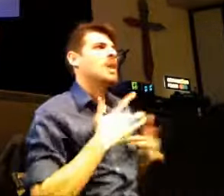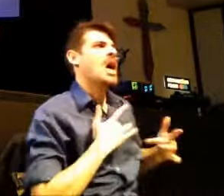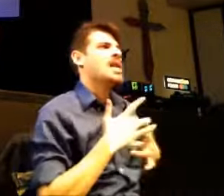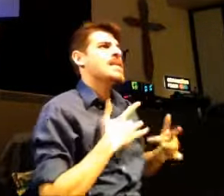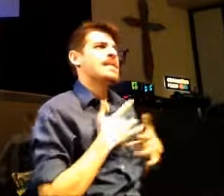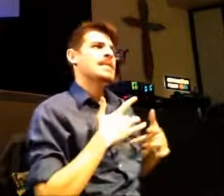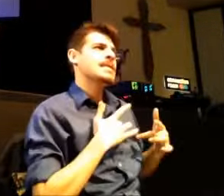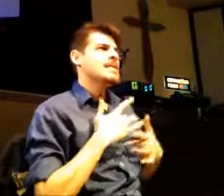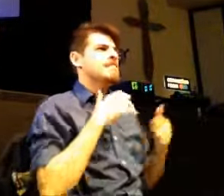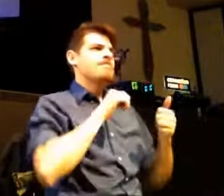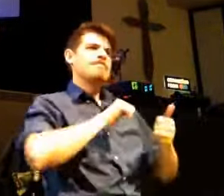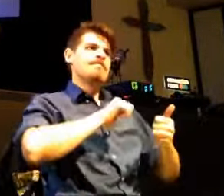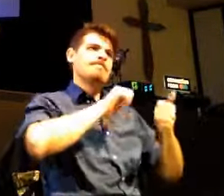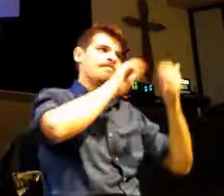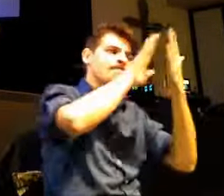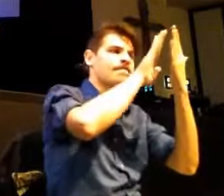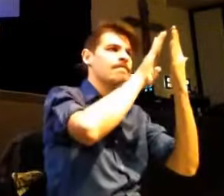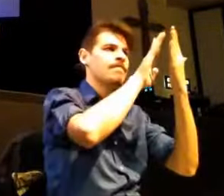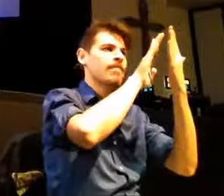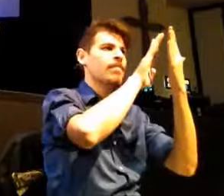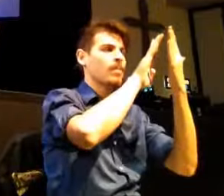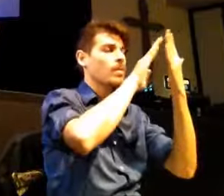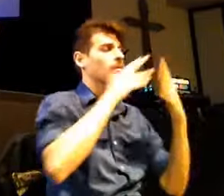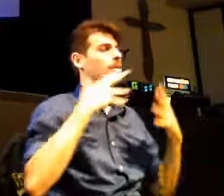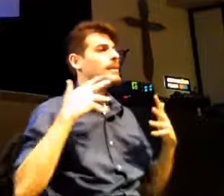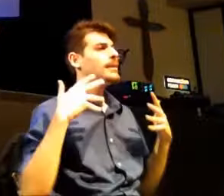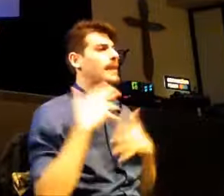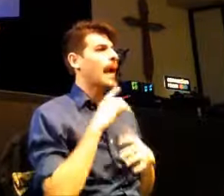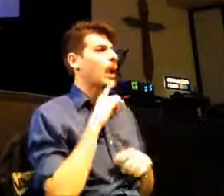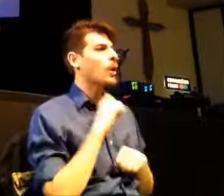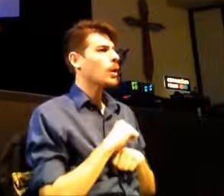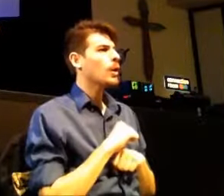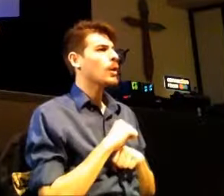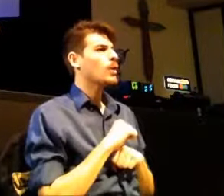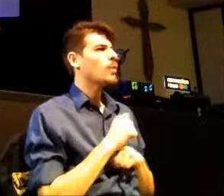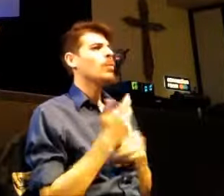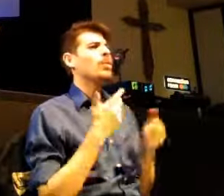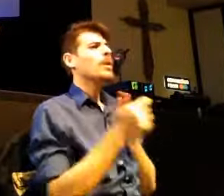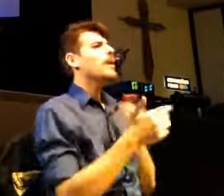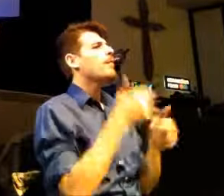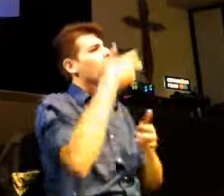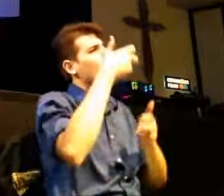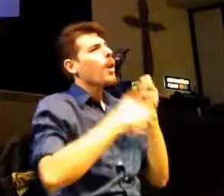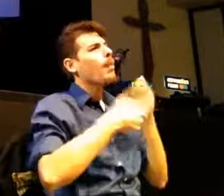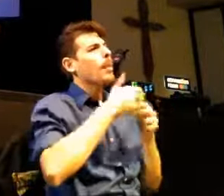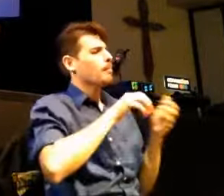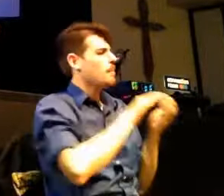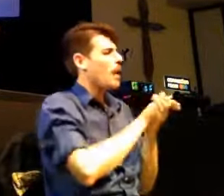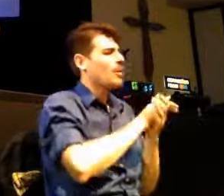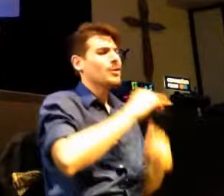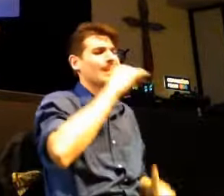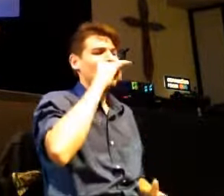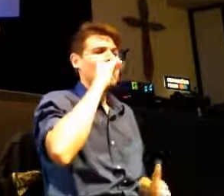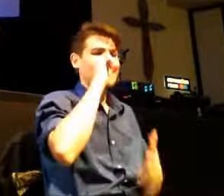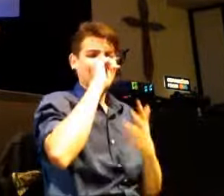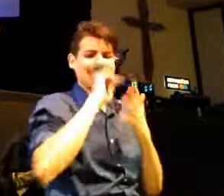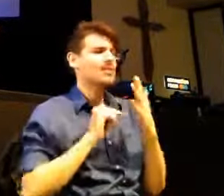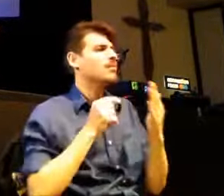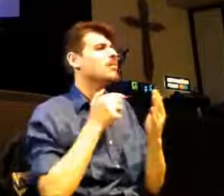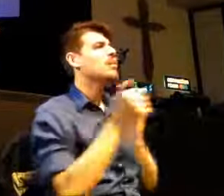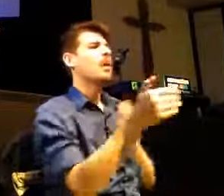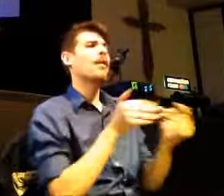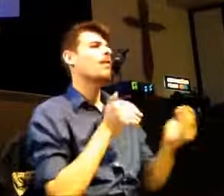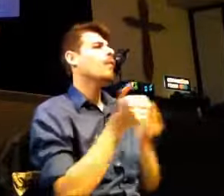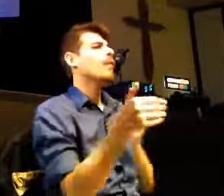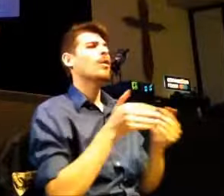we face those moments where we're just like, I'm scared of what's happening in my marriage. I'm scared of what's happening with my kids. I'm afraid that I'm going to be that person that